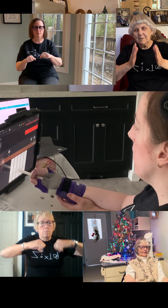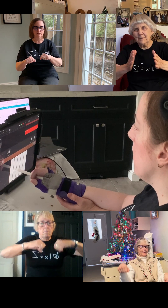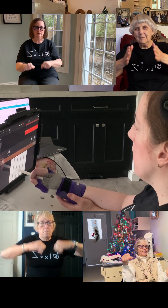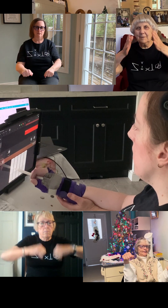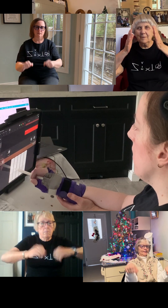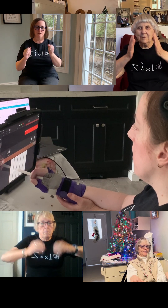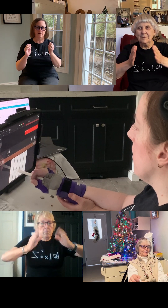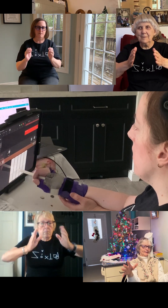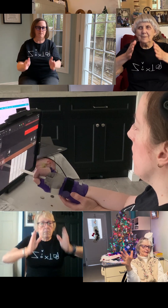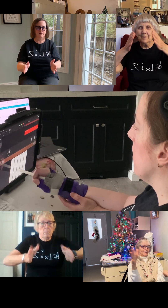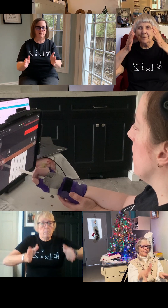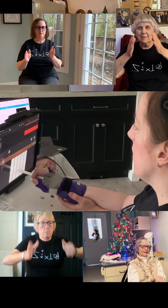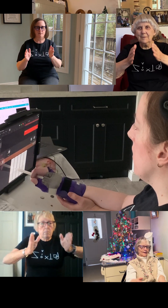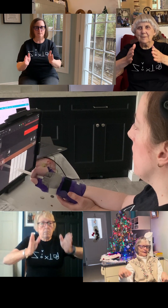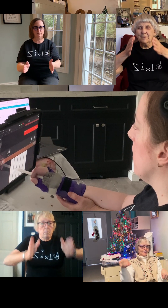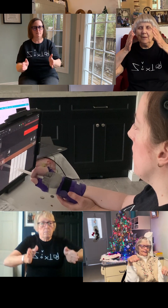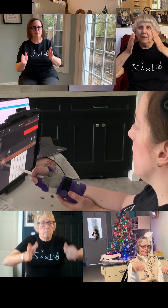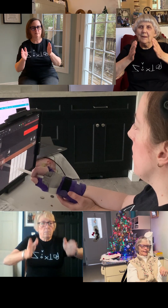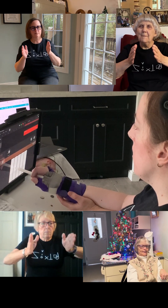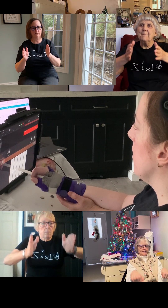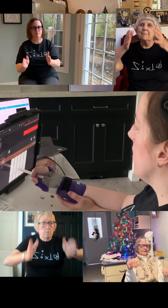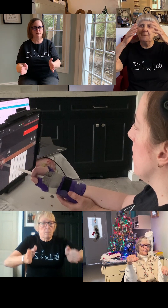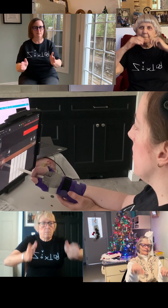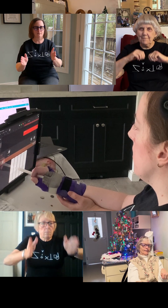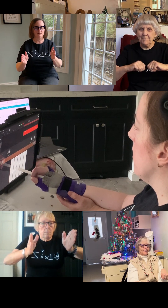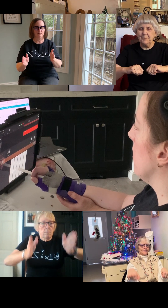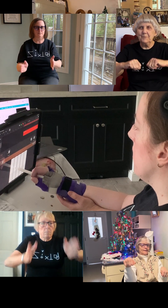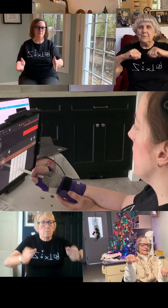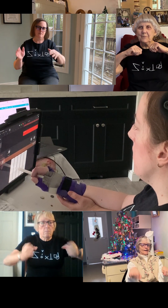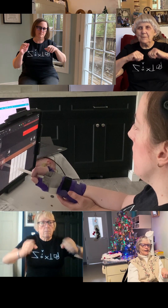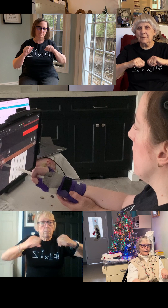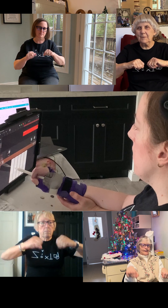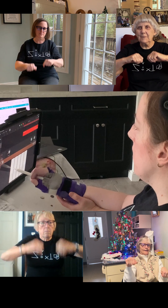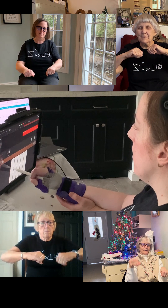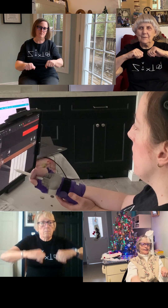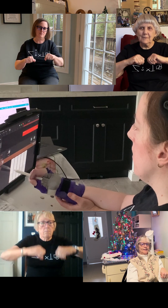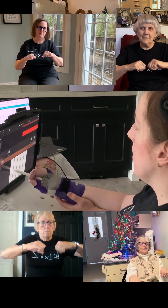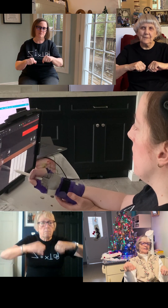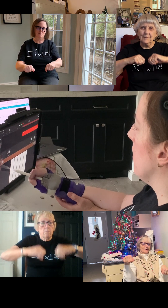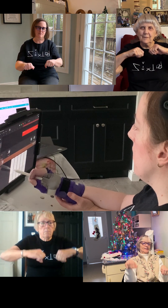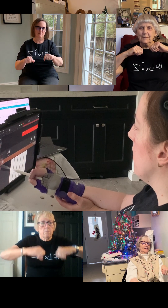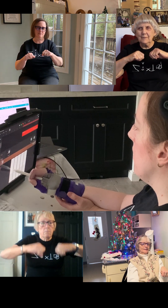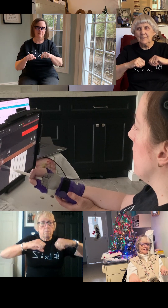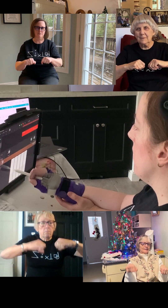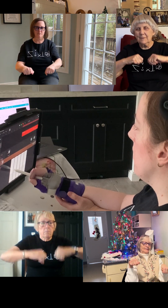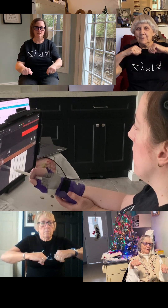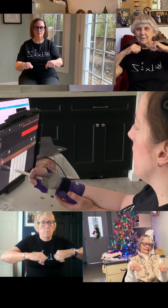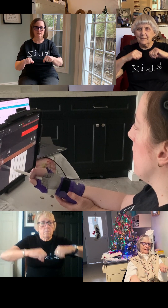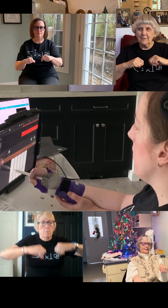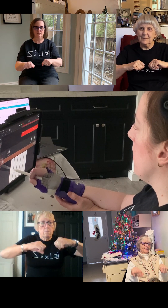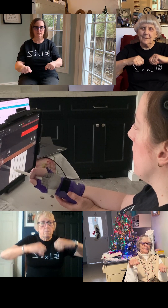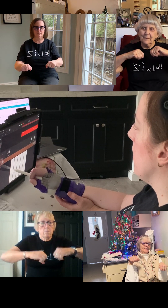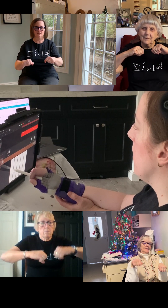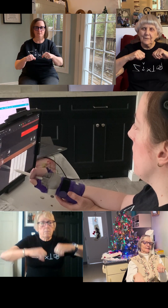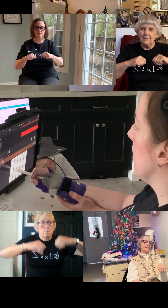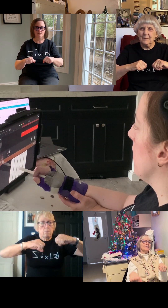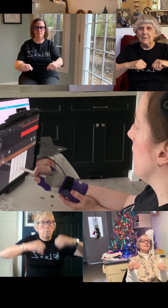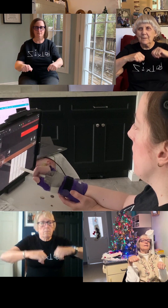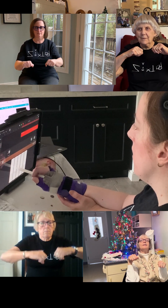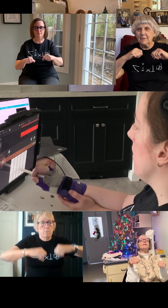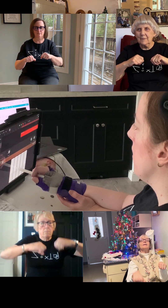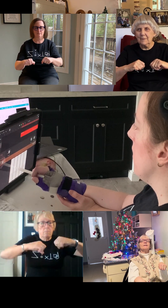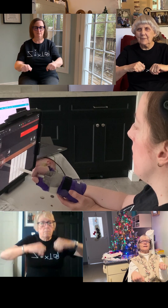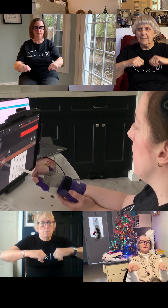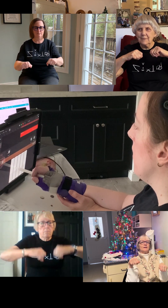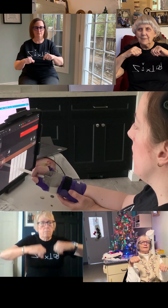sleepy smile as a brand new day is dawning. It's a lovely Christmas